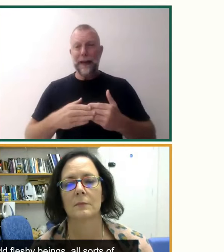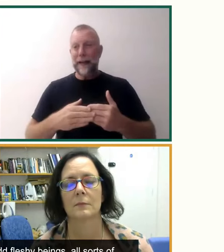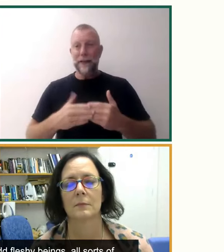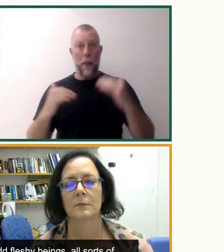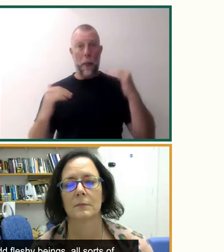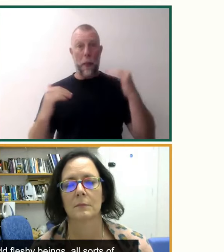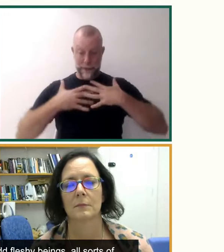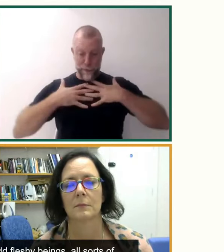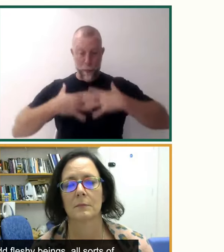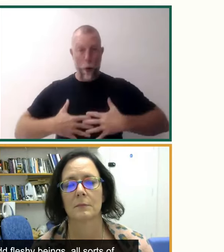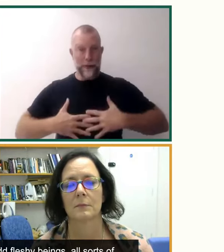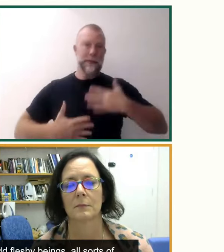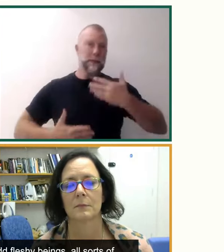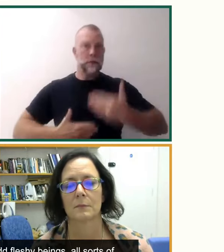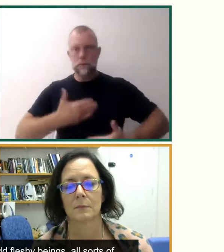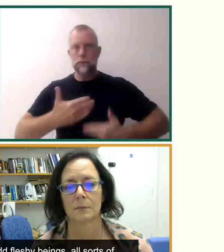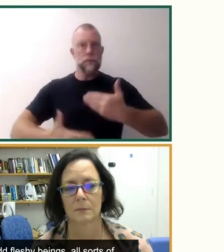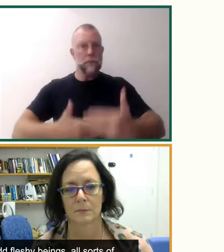cells going.